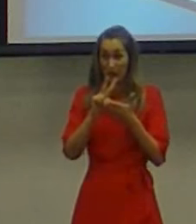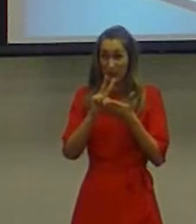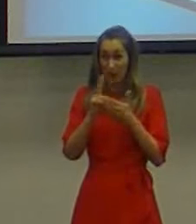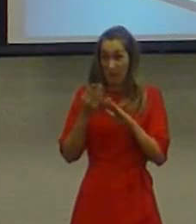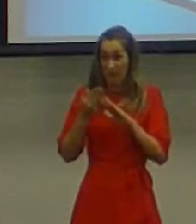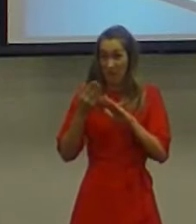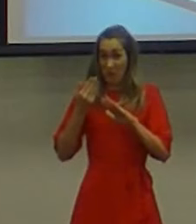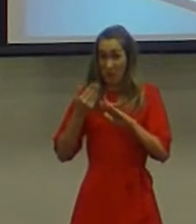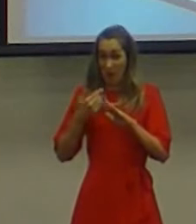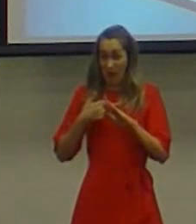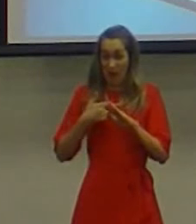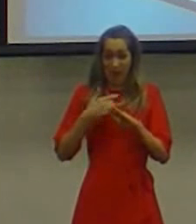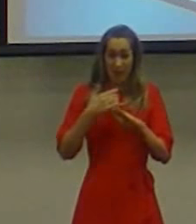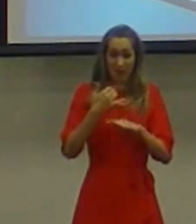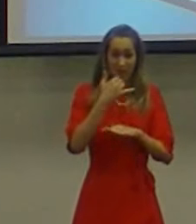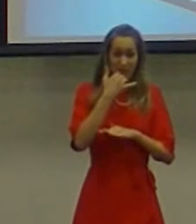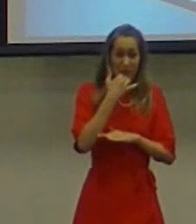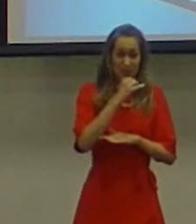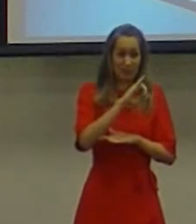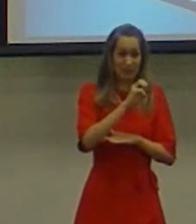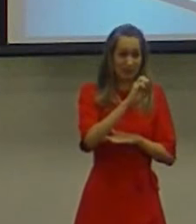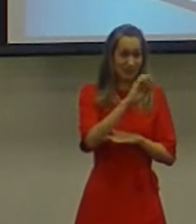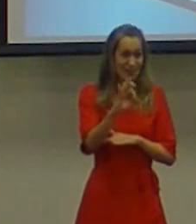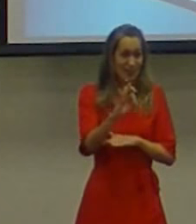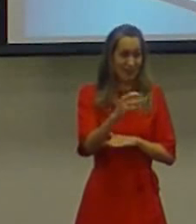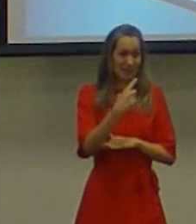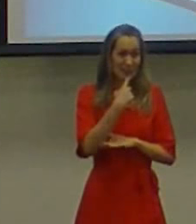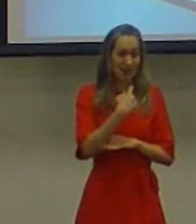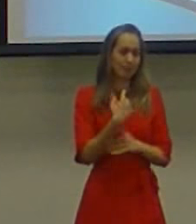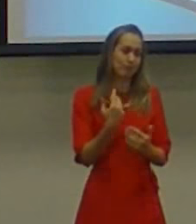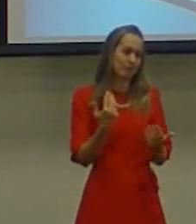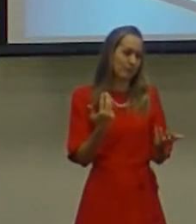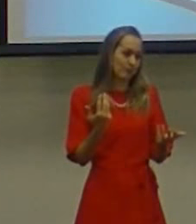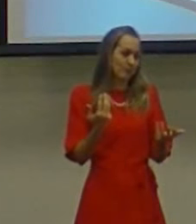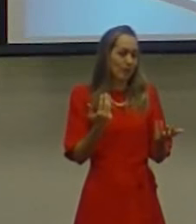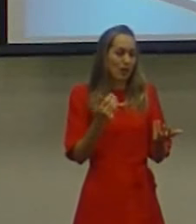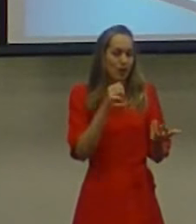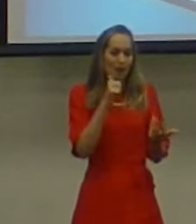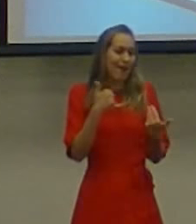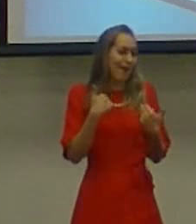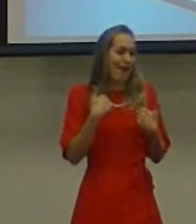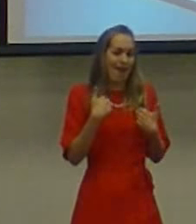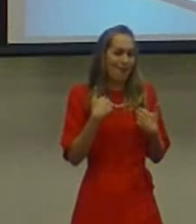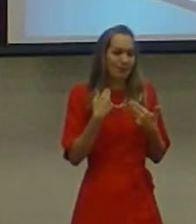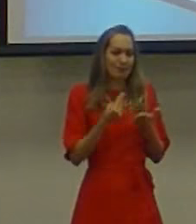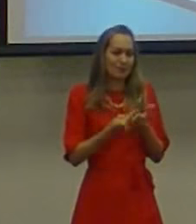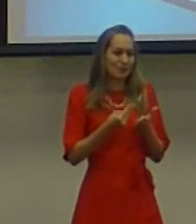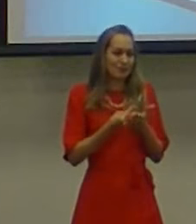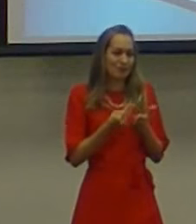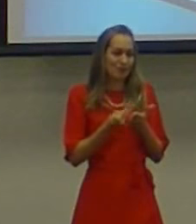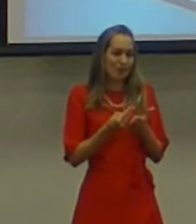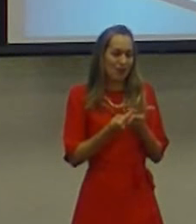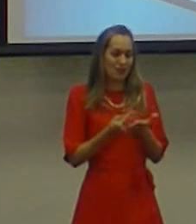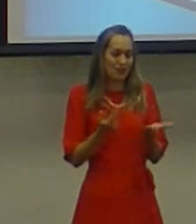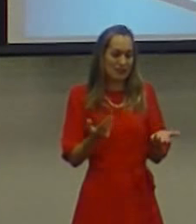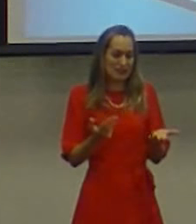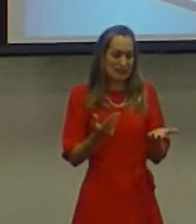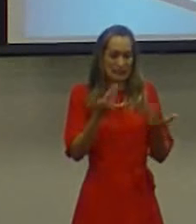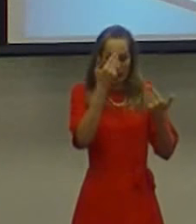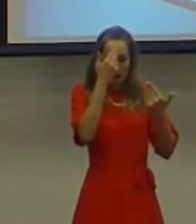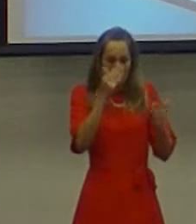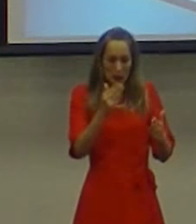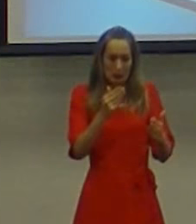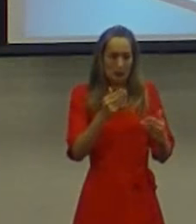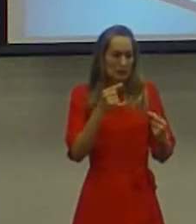called Jeff and had a conversation with him on the phone. And I said, we don't have any funding for this trip. I don't know. I'm